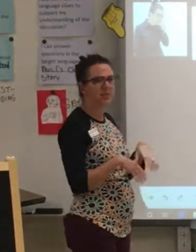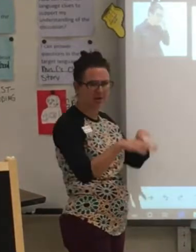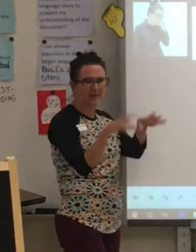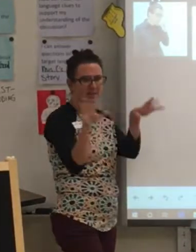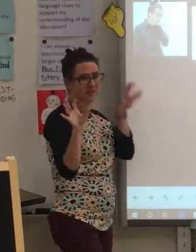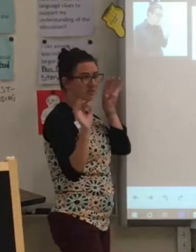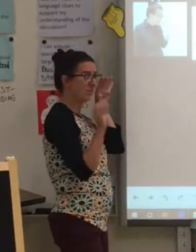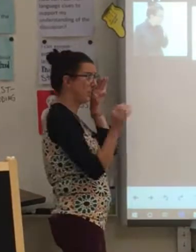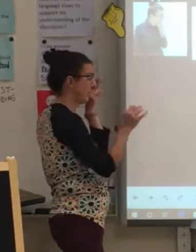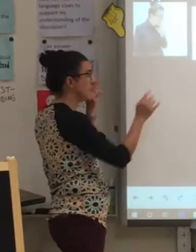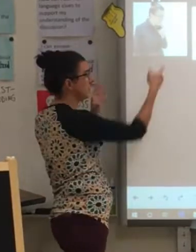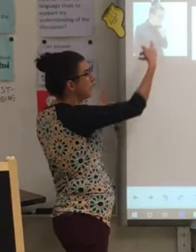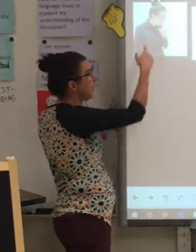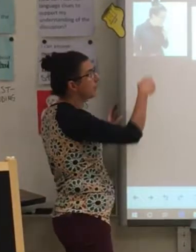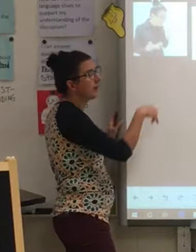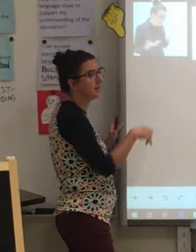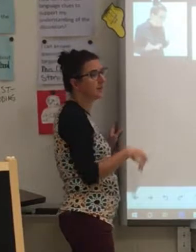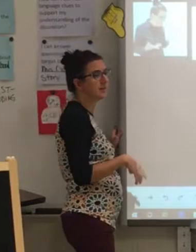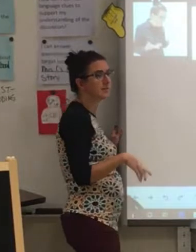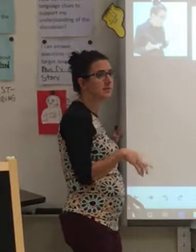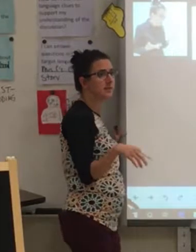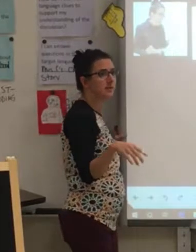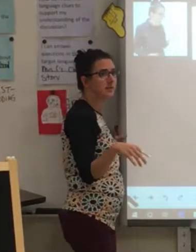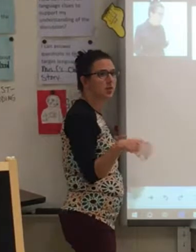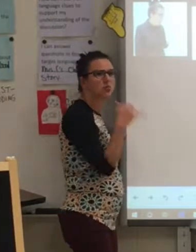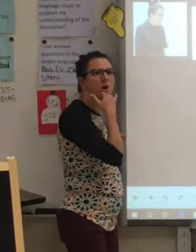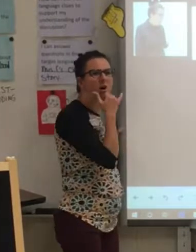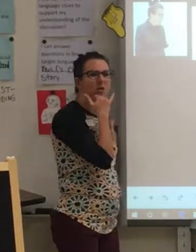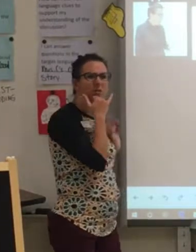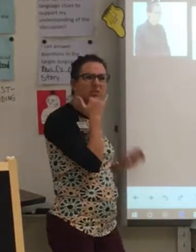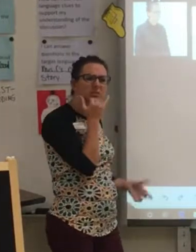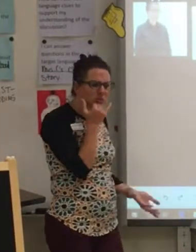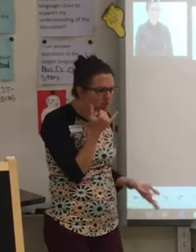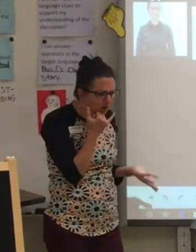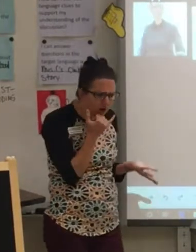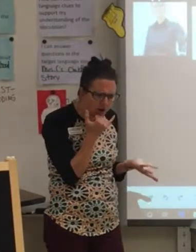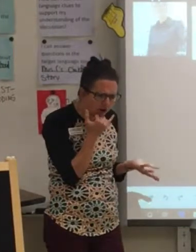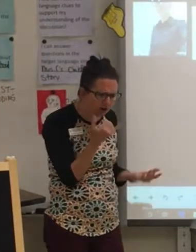got the gist of what it meant. You got it in the right place. Wrong.